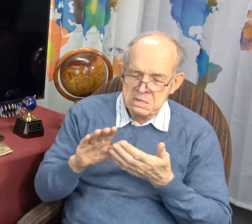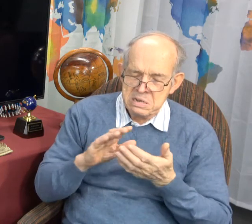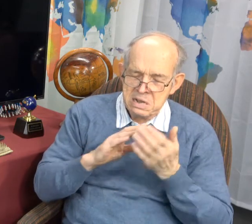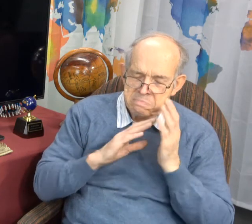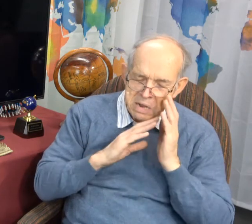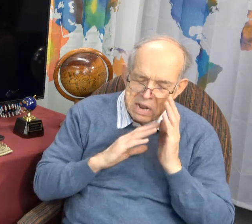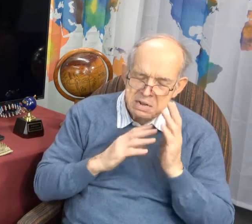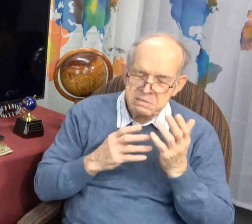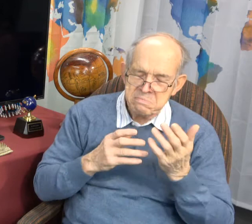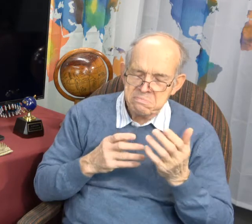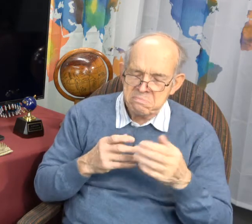next bed,